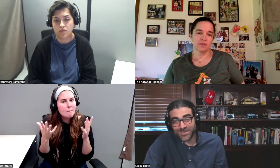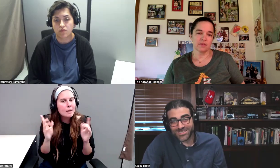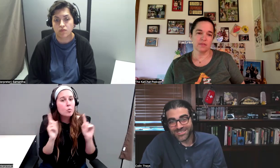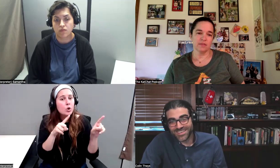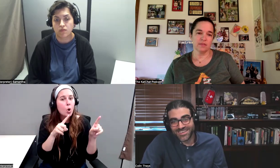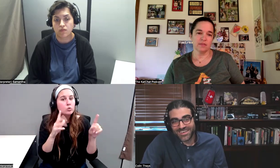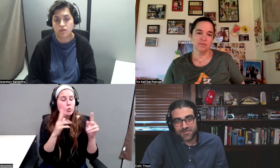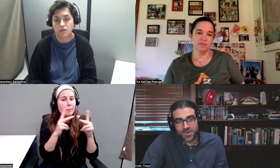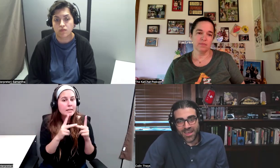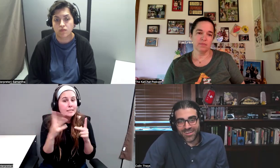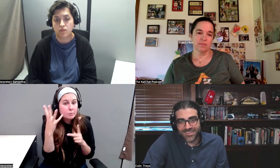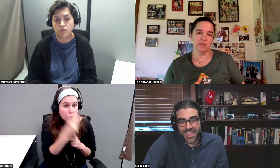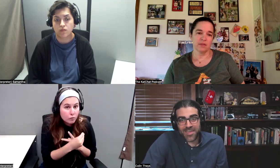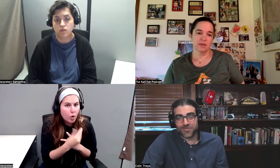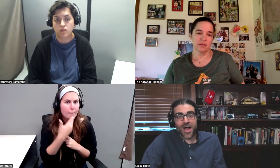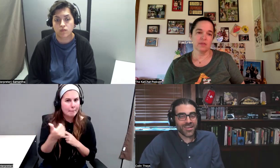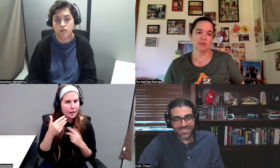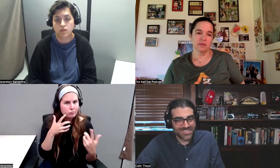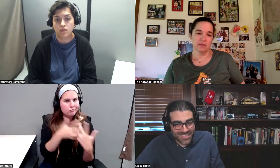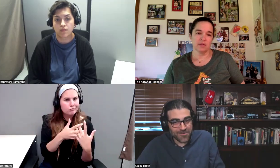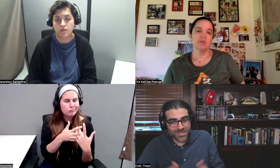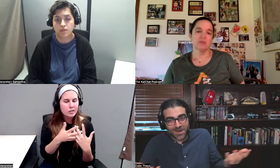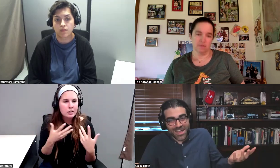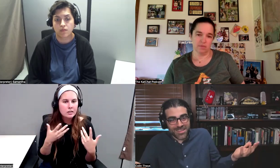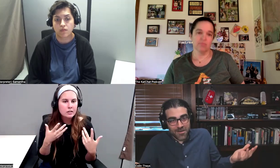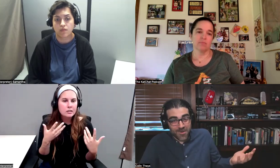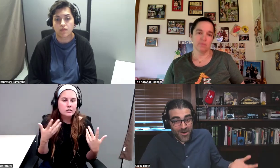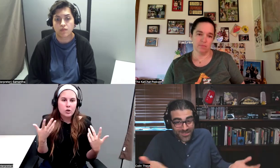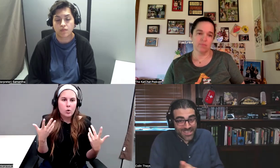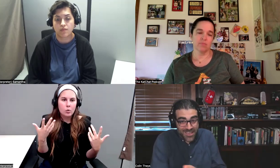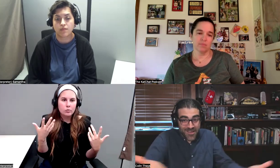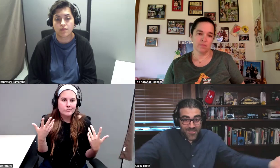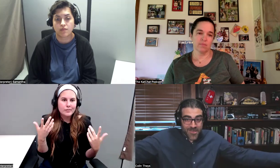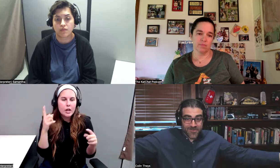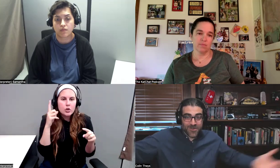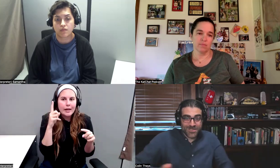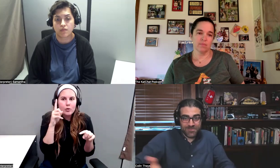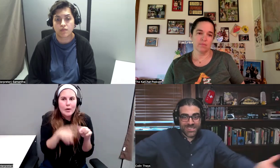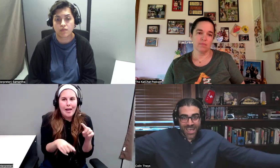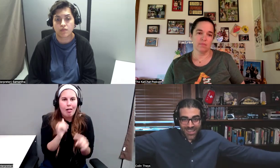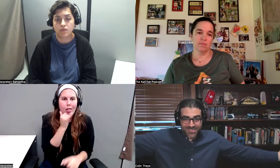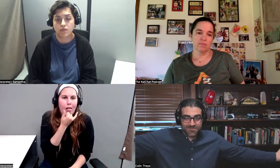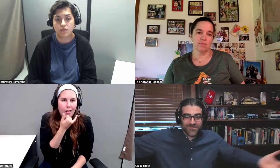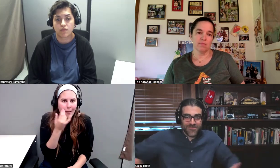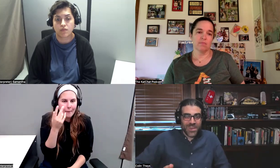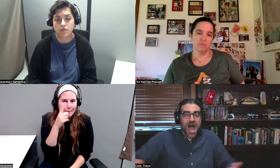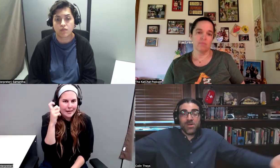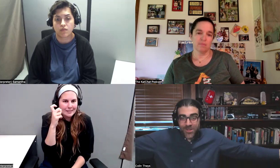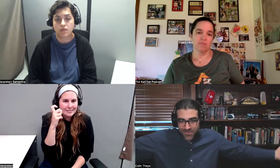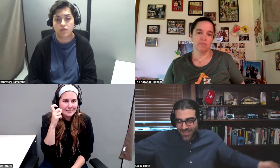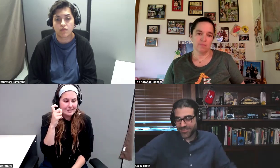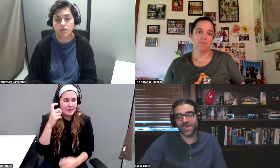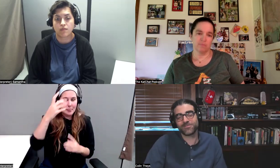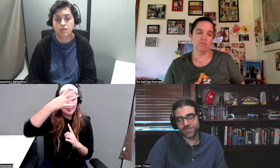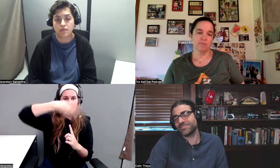fewer resources, but you can't go wrong because it's like what's behind them. Oh, it's like the ruins of Pisac. It's